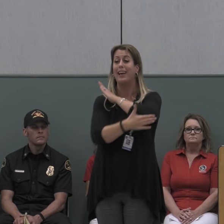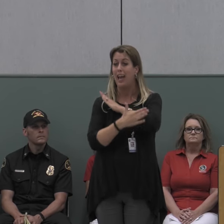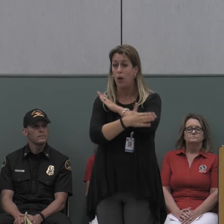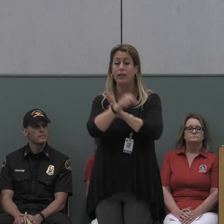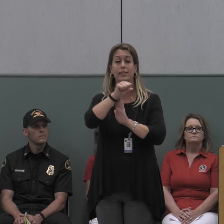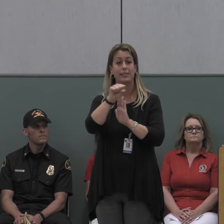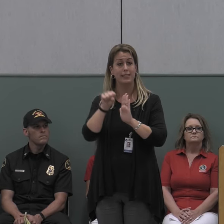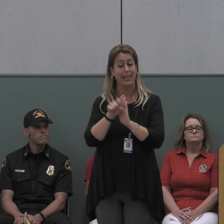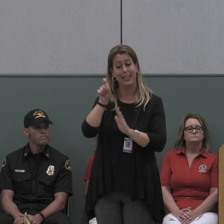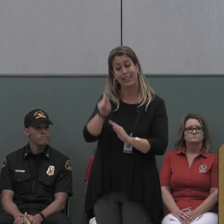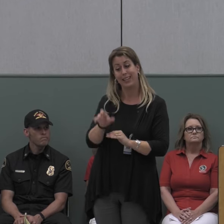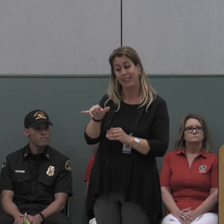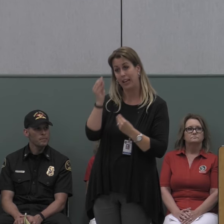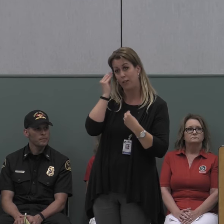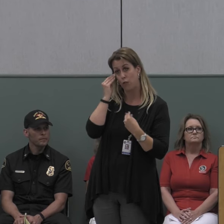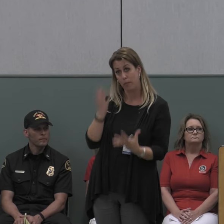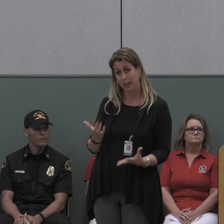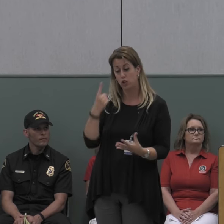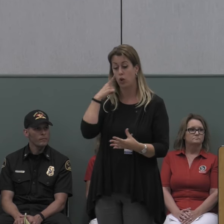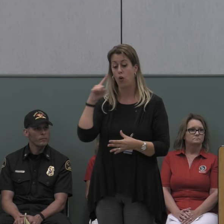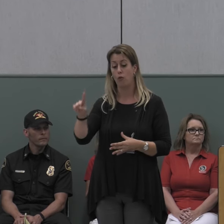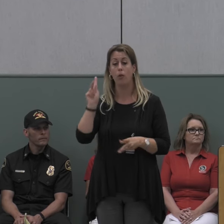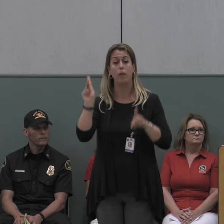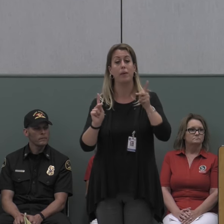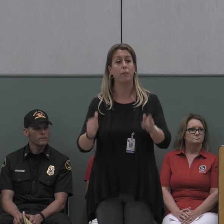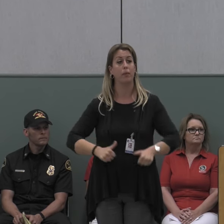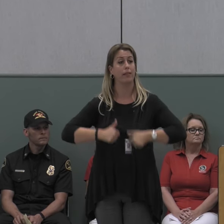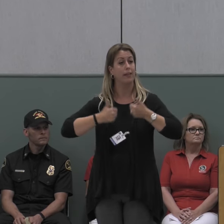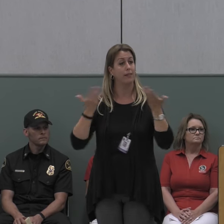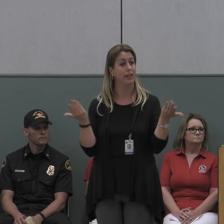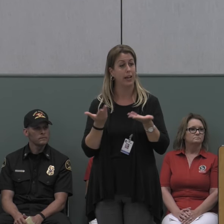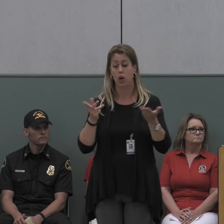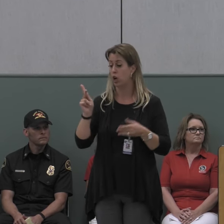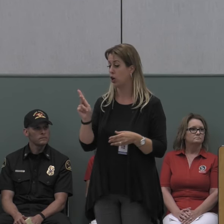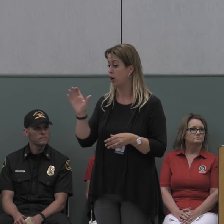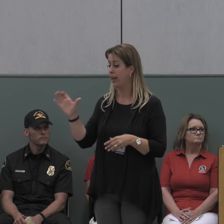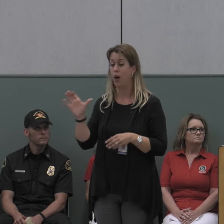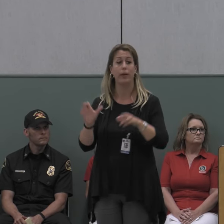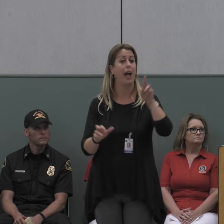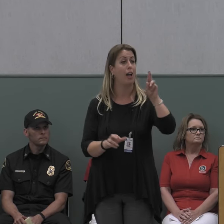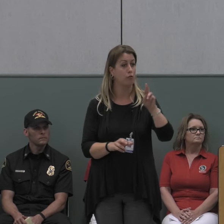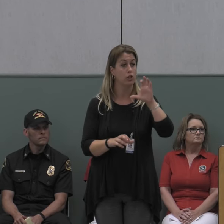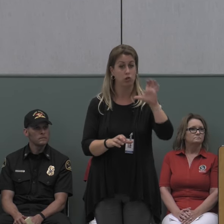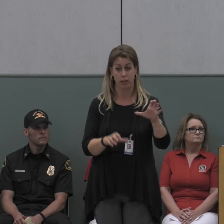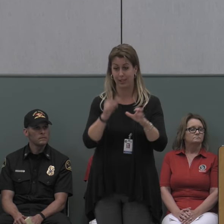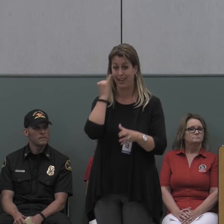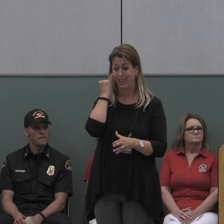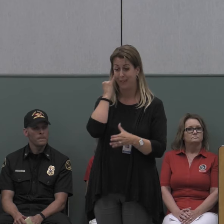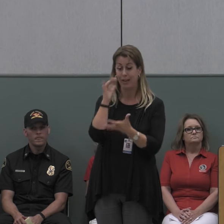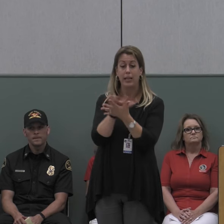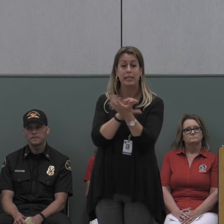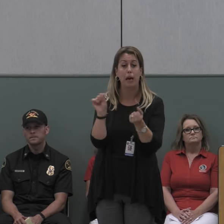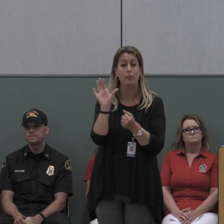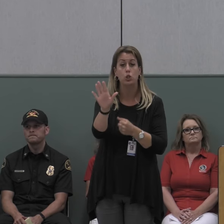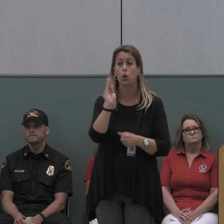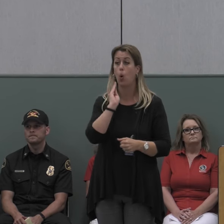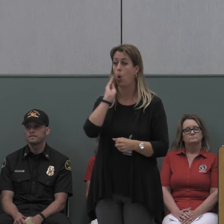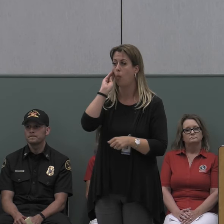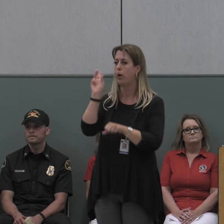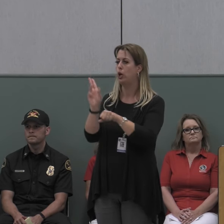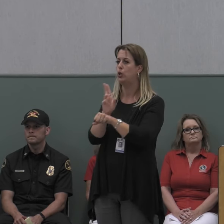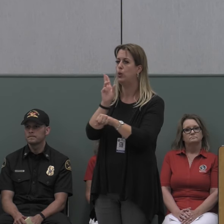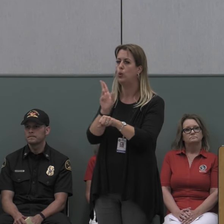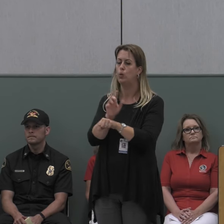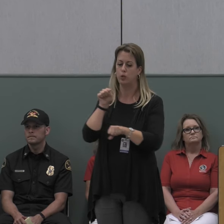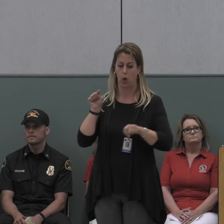information for the residents of Kern County and Ridgecrest, who have damages to your home. So please utilize those